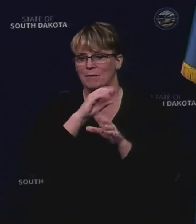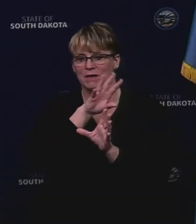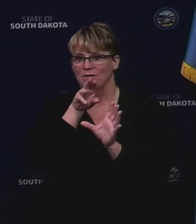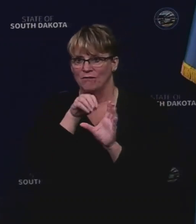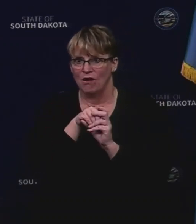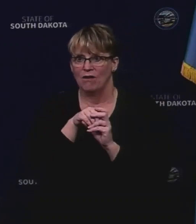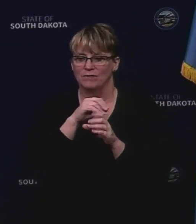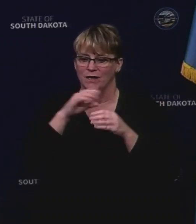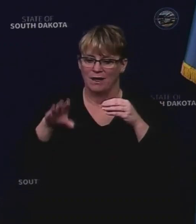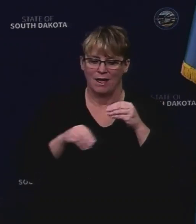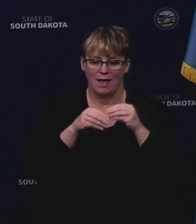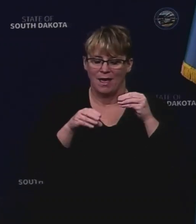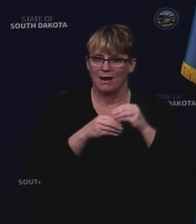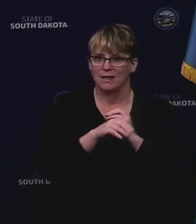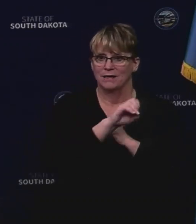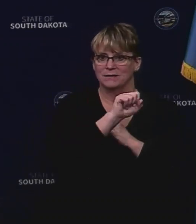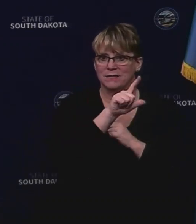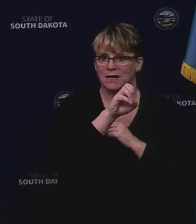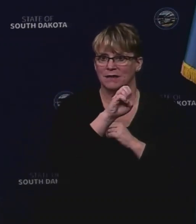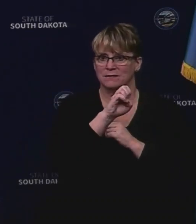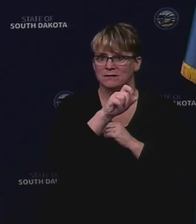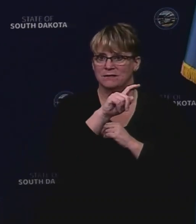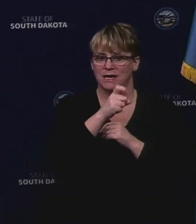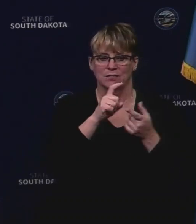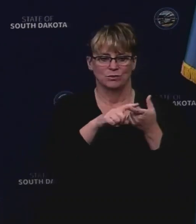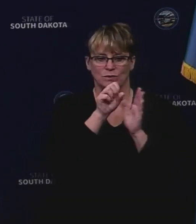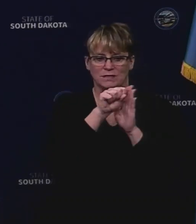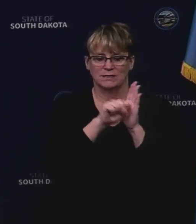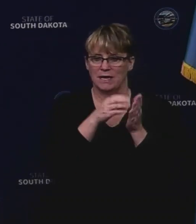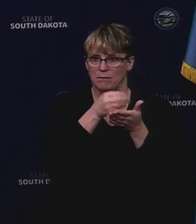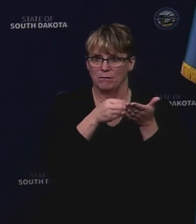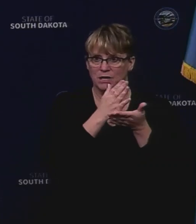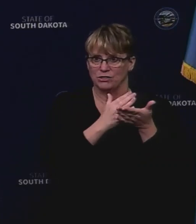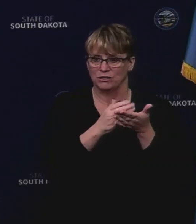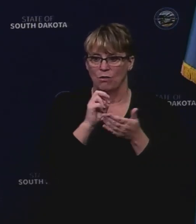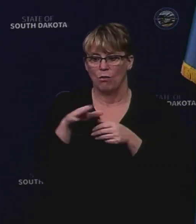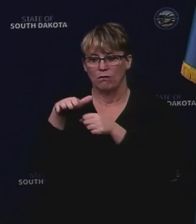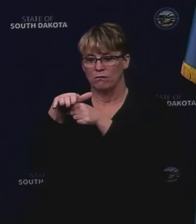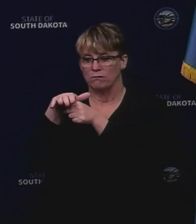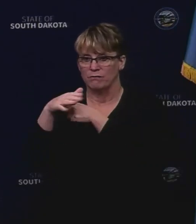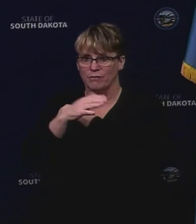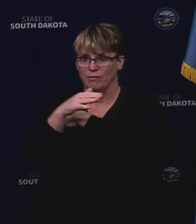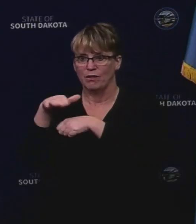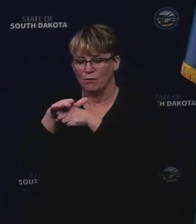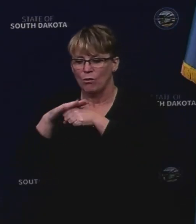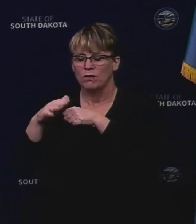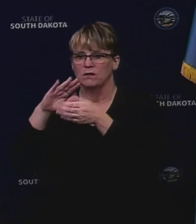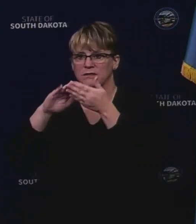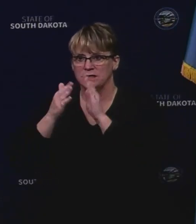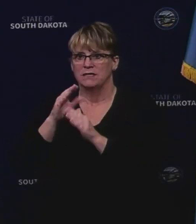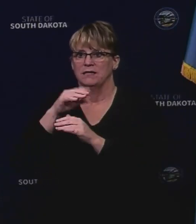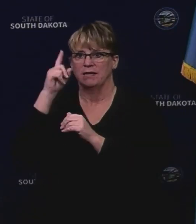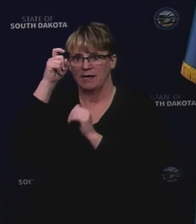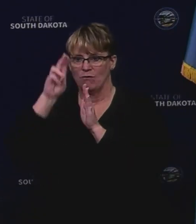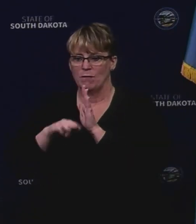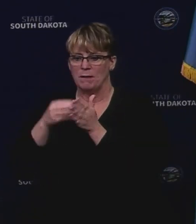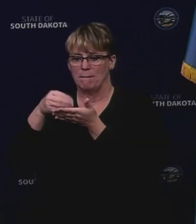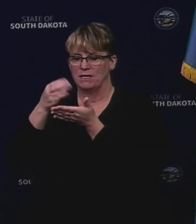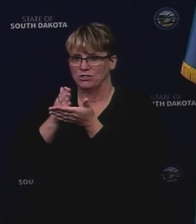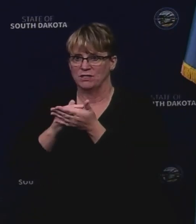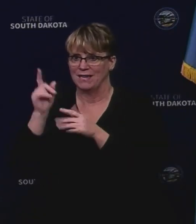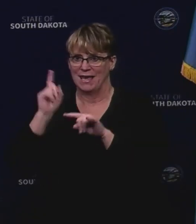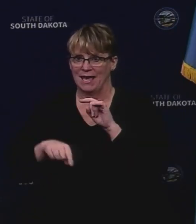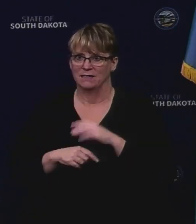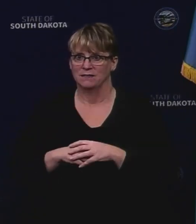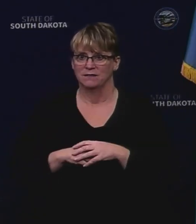participating and adding some sales tax revenue to our state budget or to our local city and local government budgets as well.